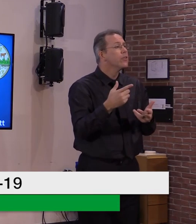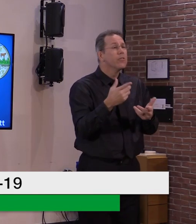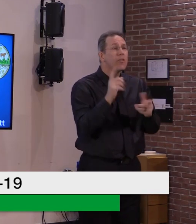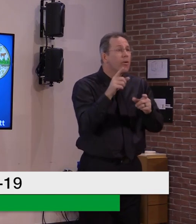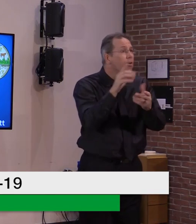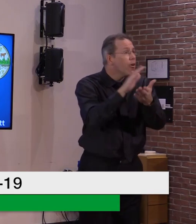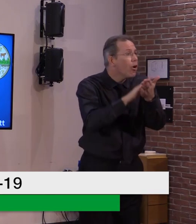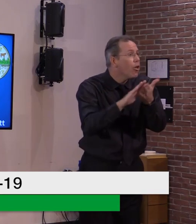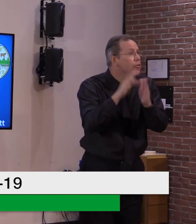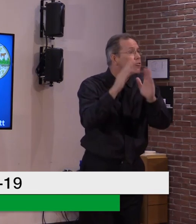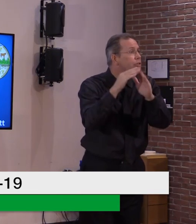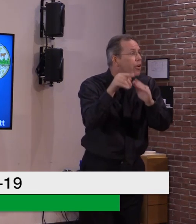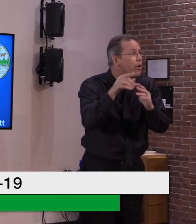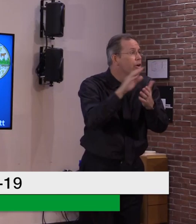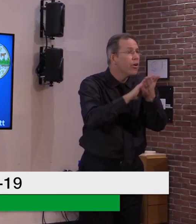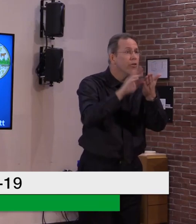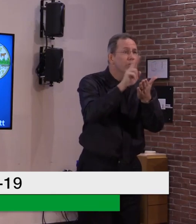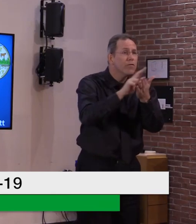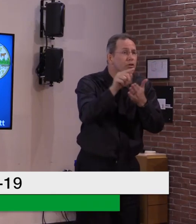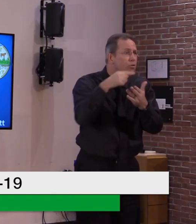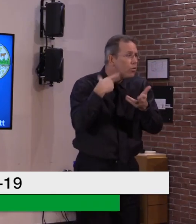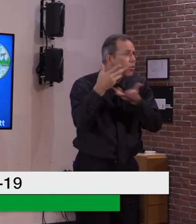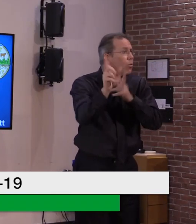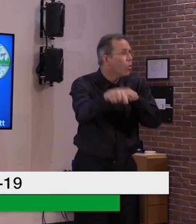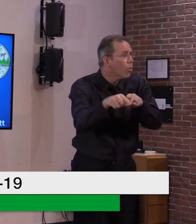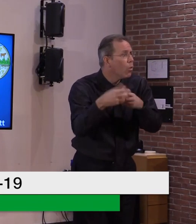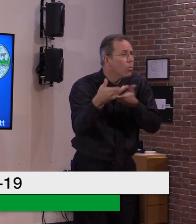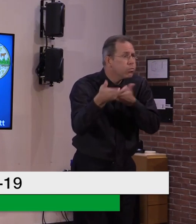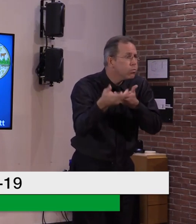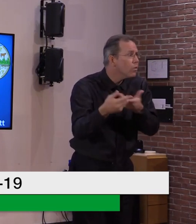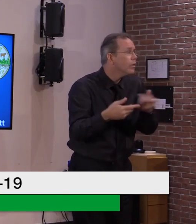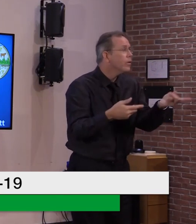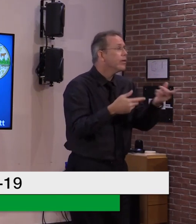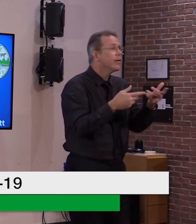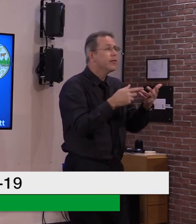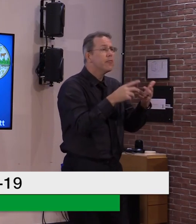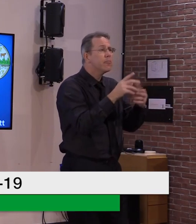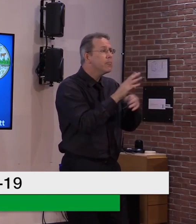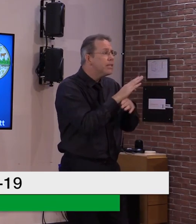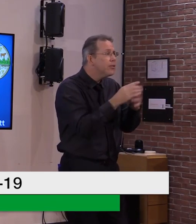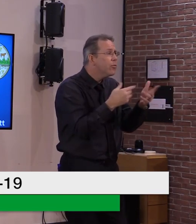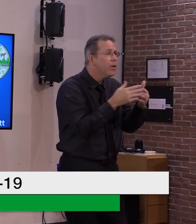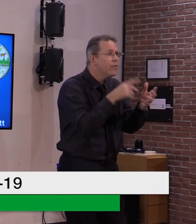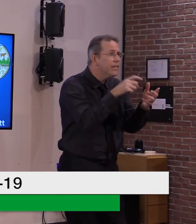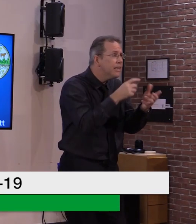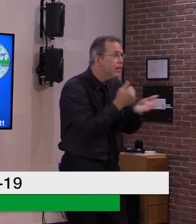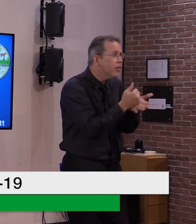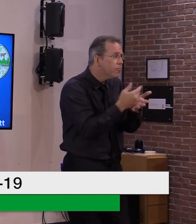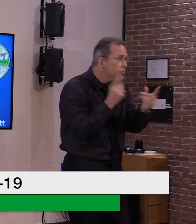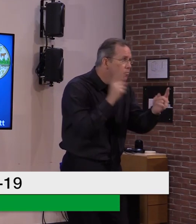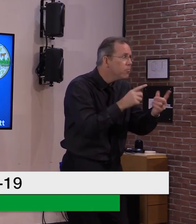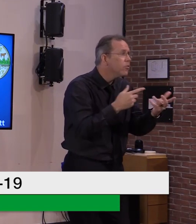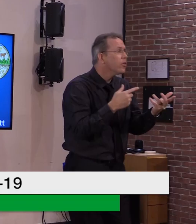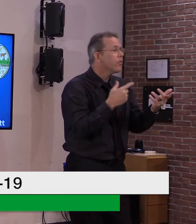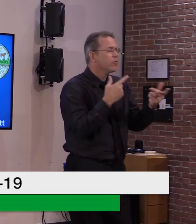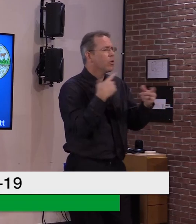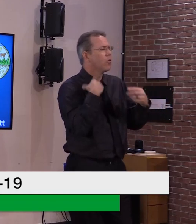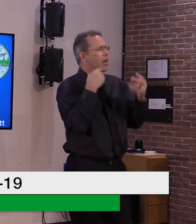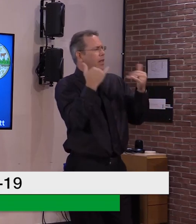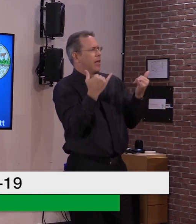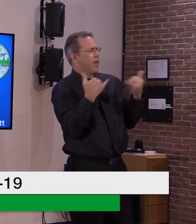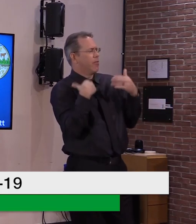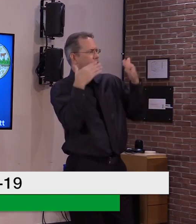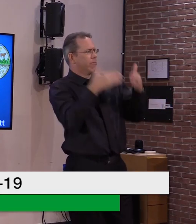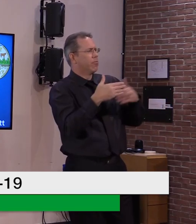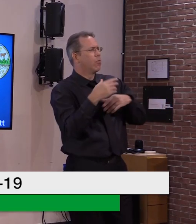i said with local officials in washington and orange county so we we would be amenable to having